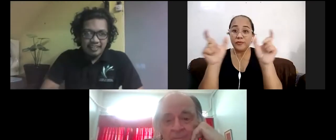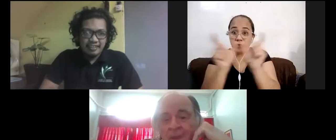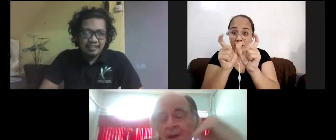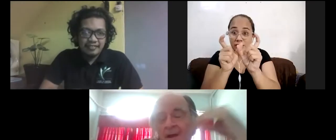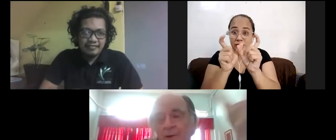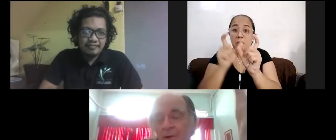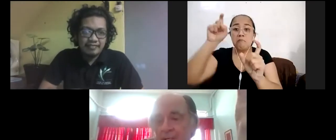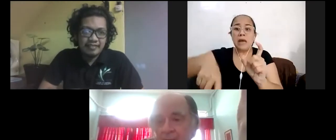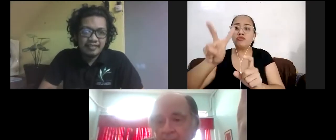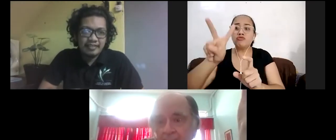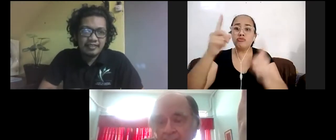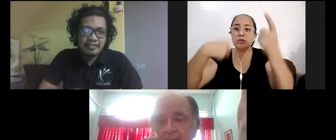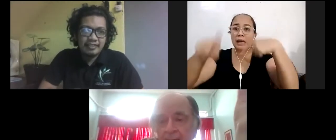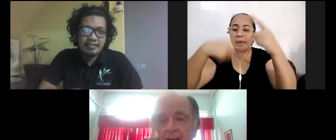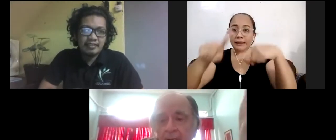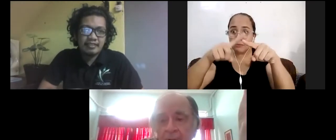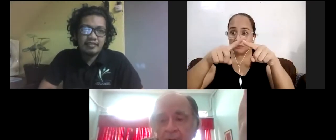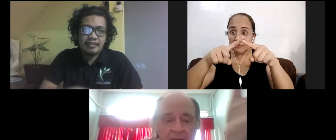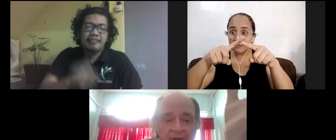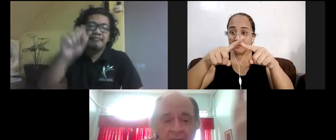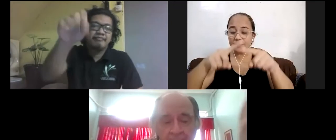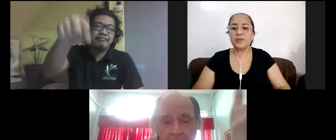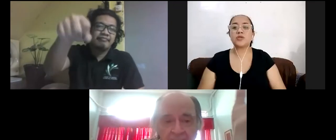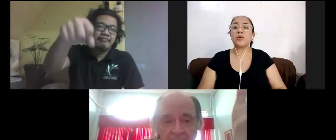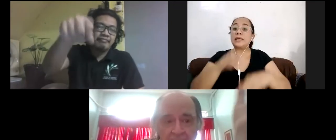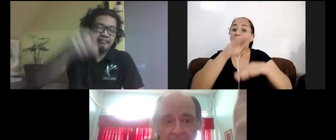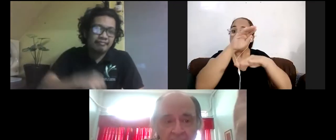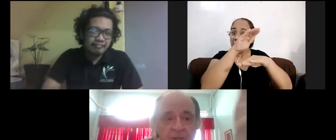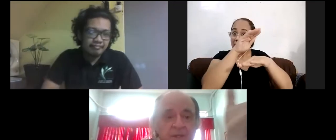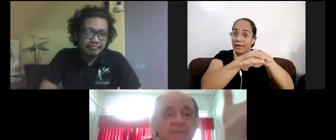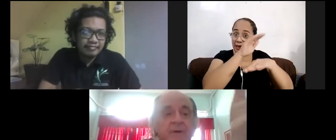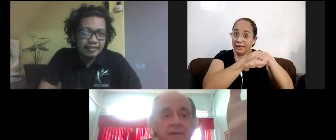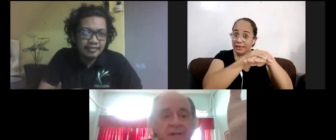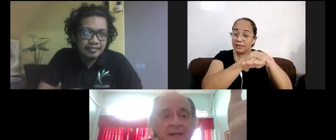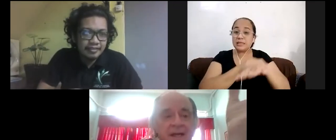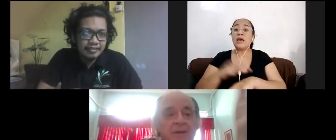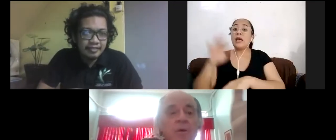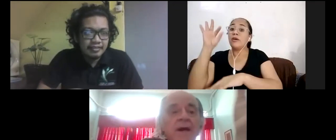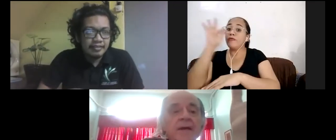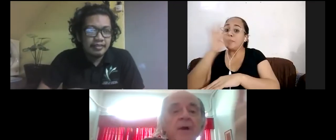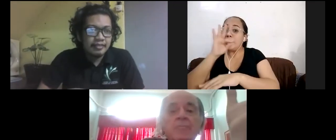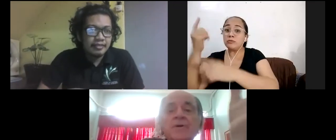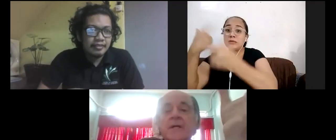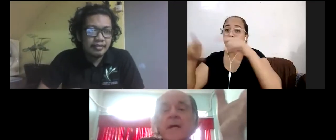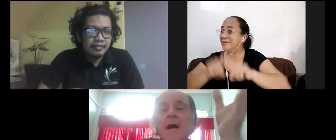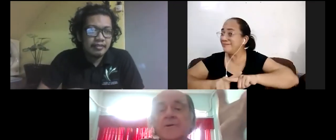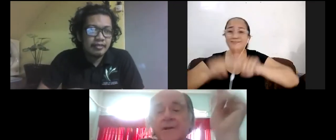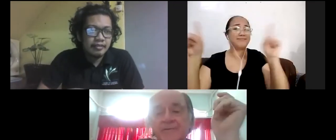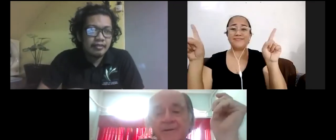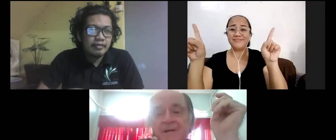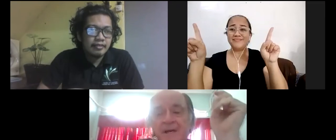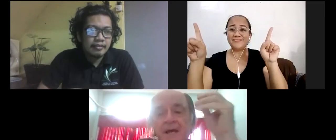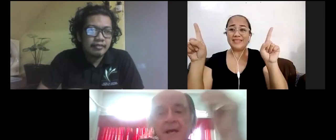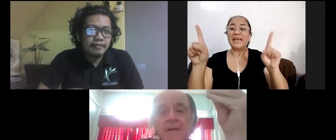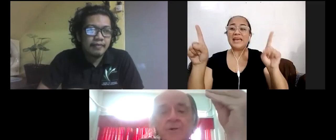So you can say that English and Filipino Sign Language differ in the way they represent